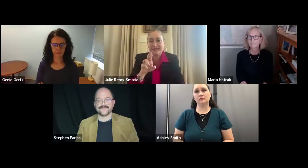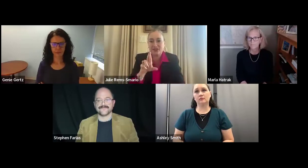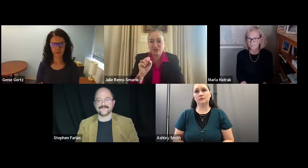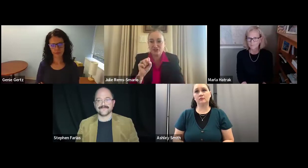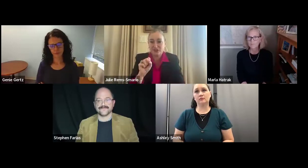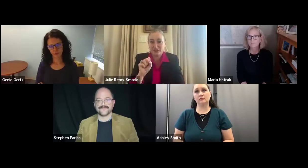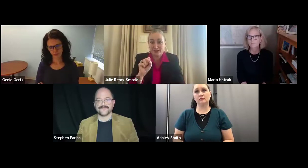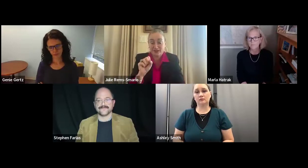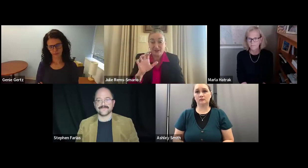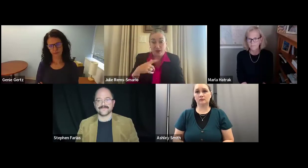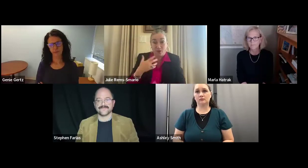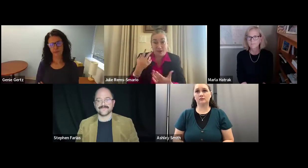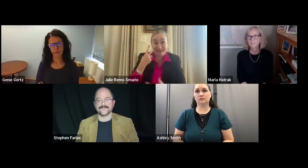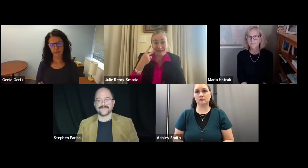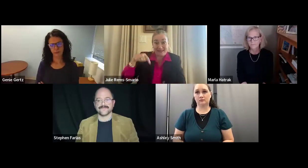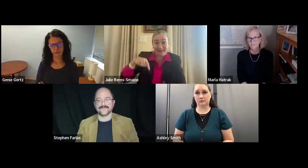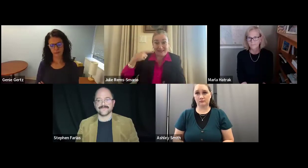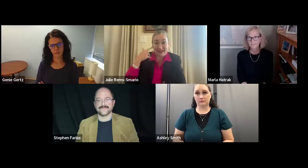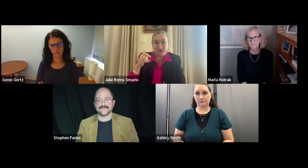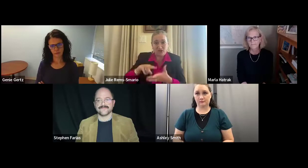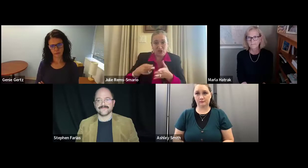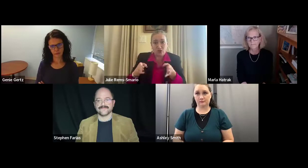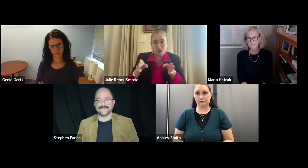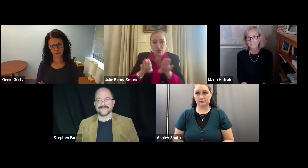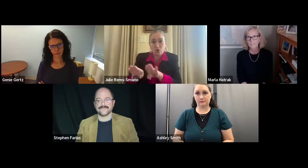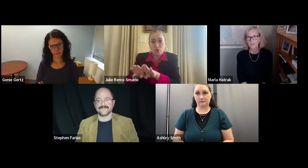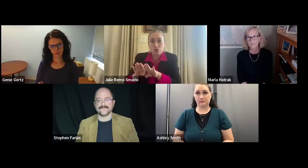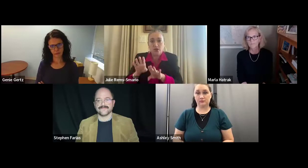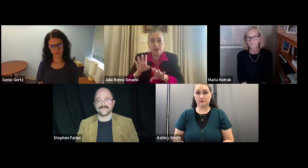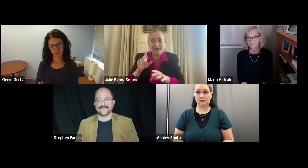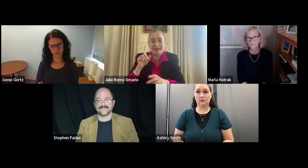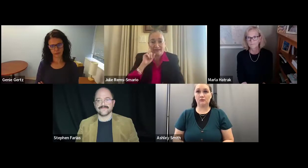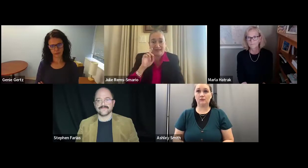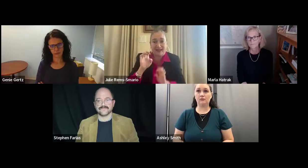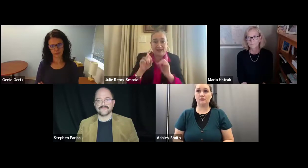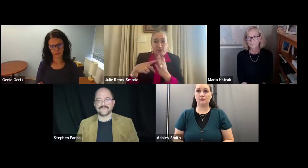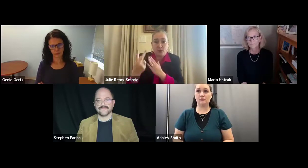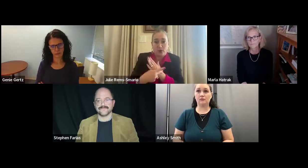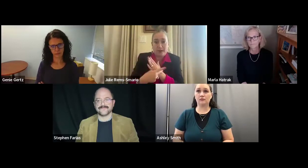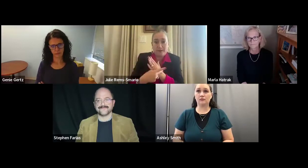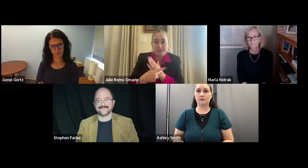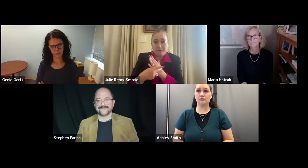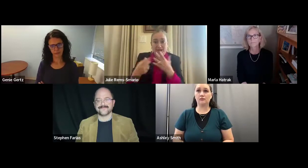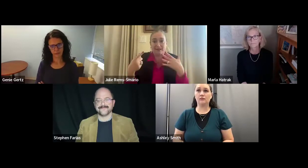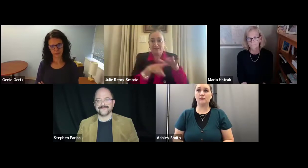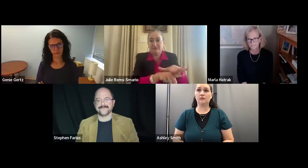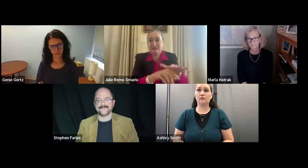education classrooms. So as we talked about in the case that you were just talking about with Perez, within a deaf